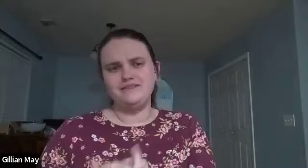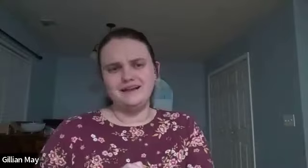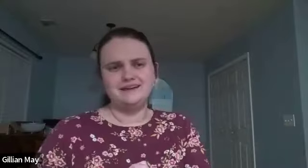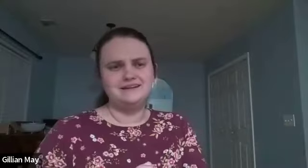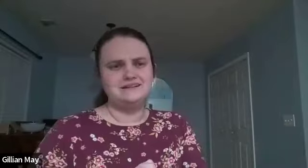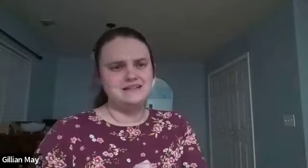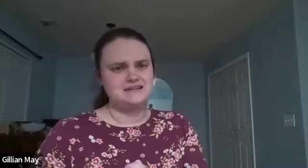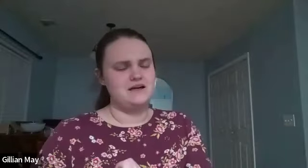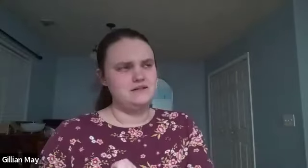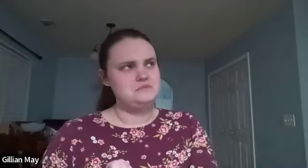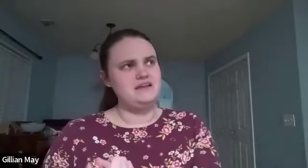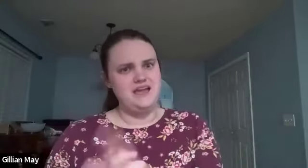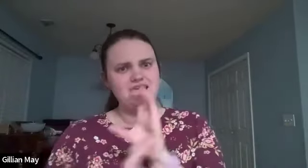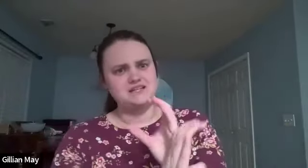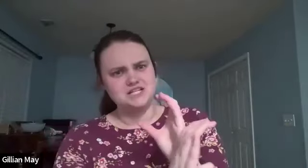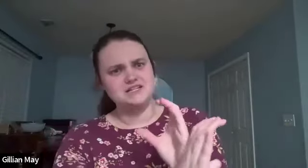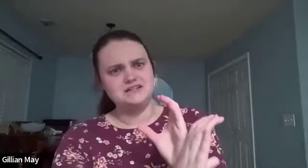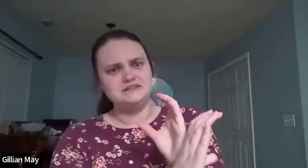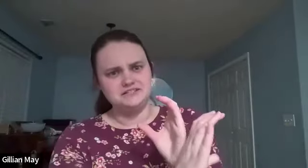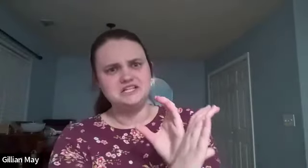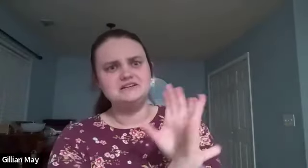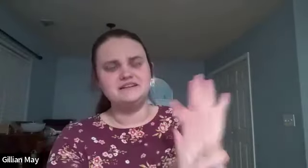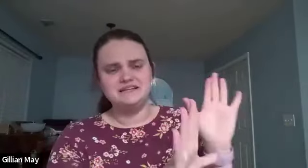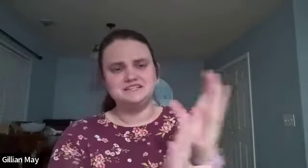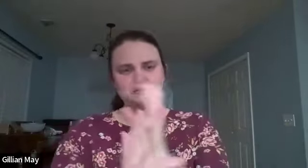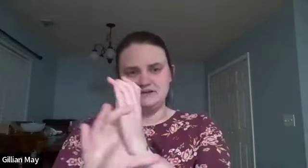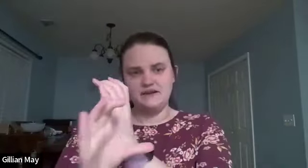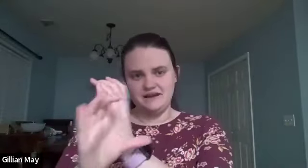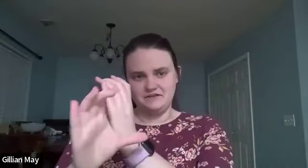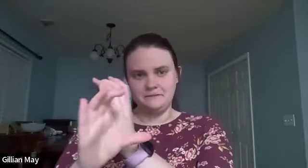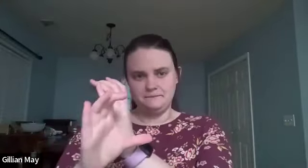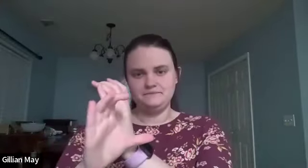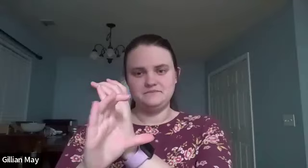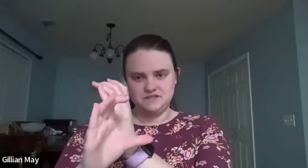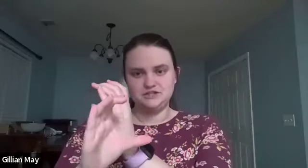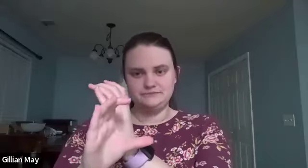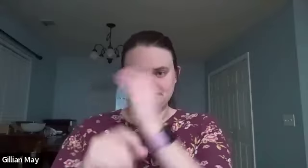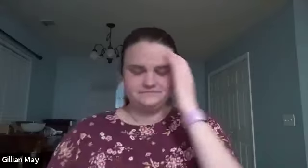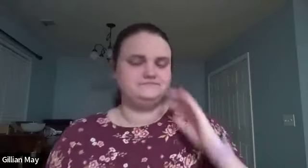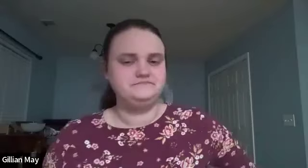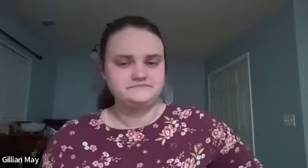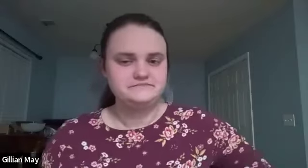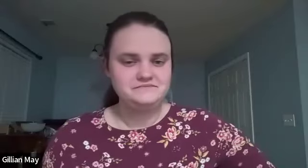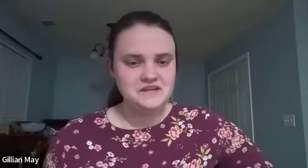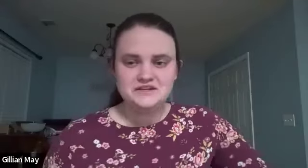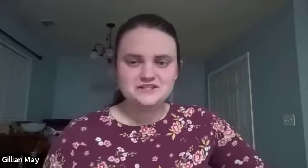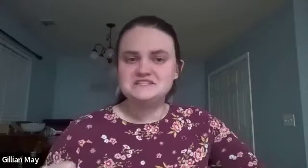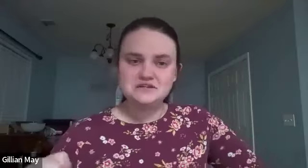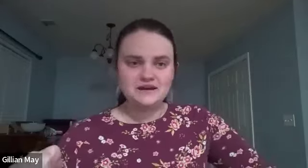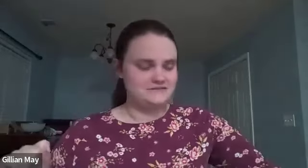like telling people like, hey, chill, like take a chill pill, that kind of thing. Chill. So that's a new one I've